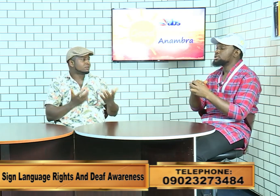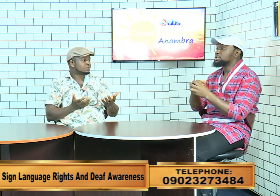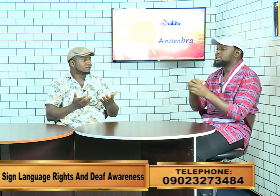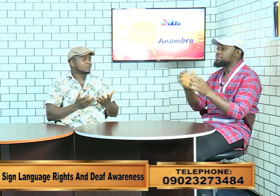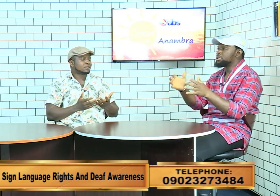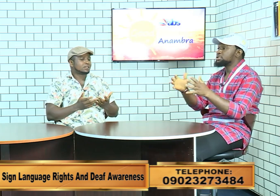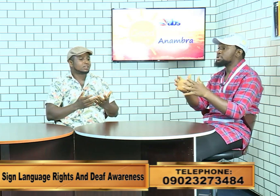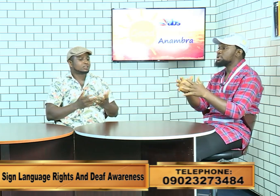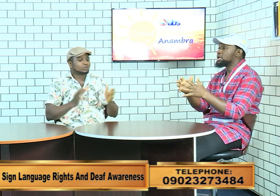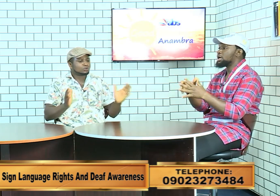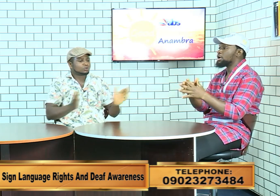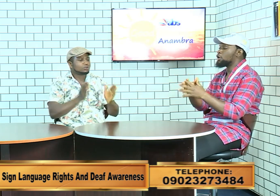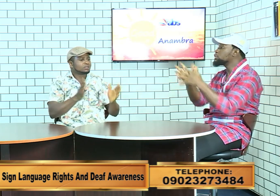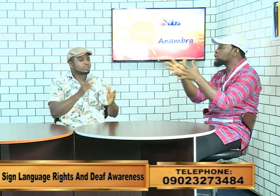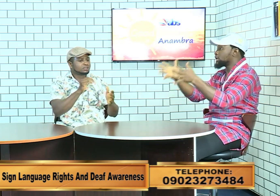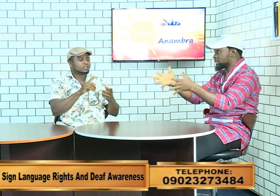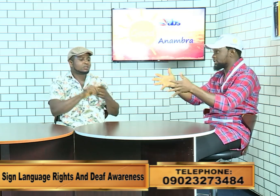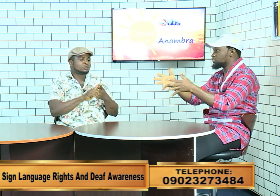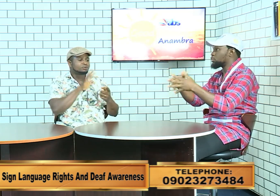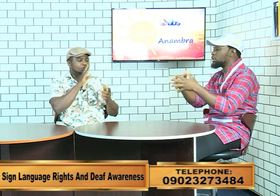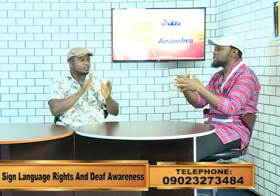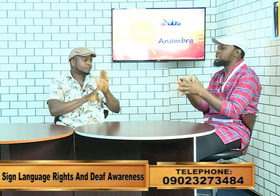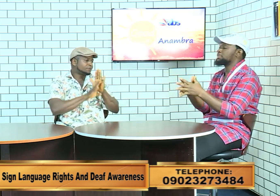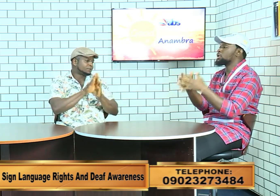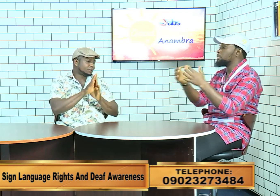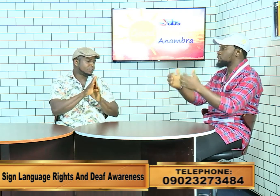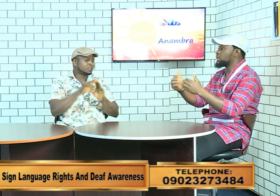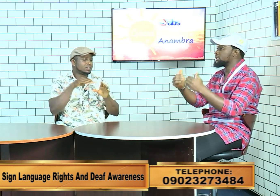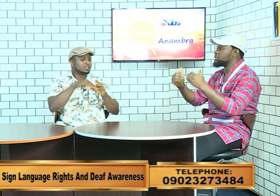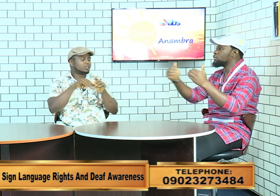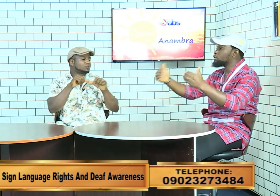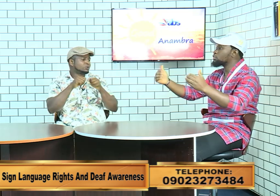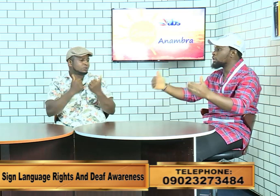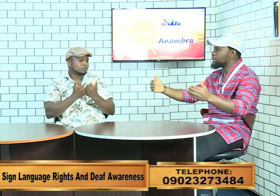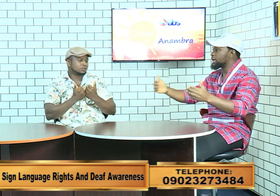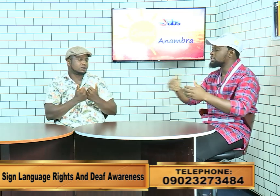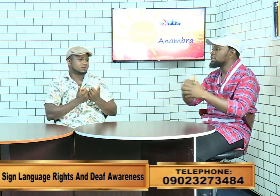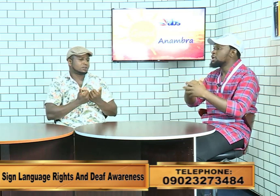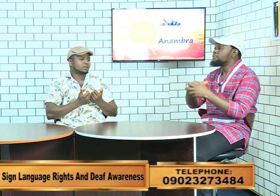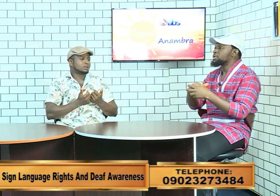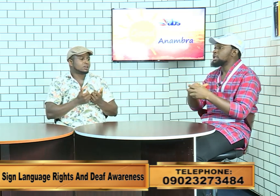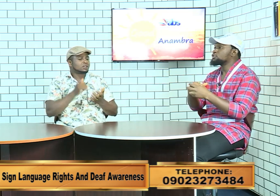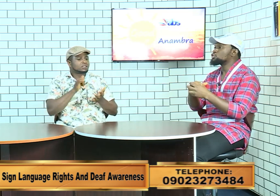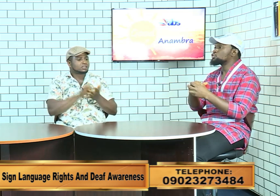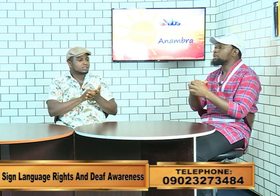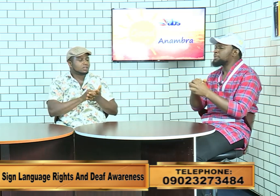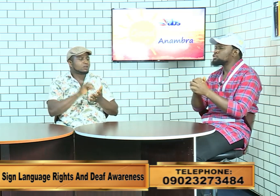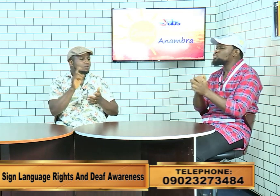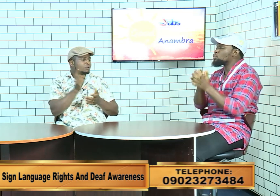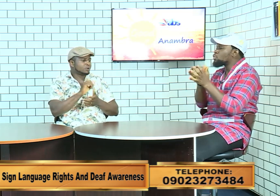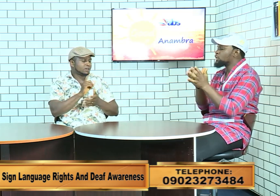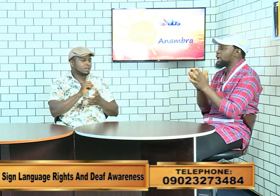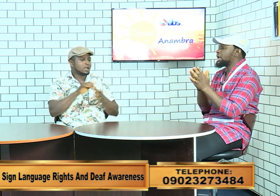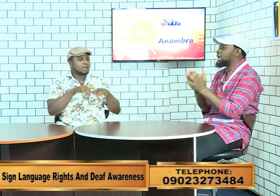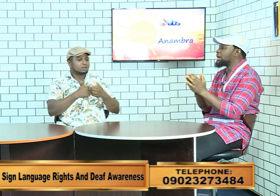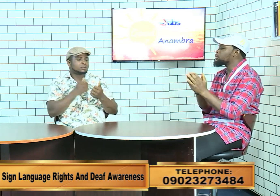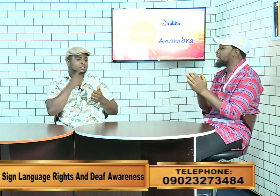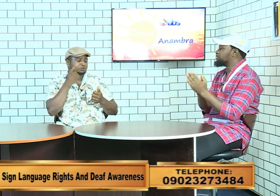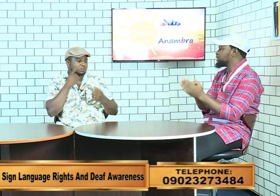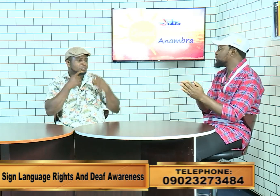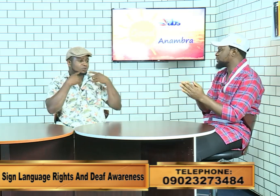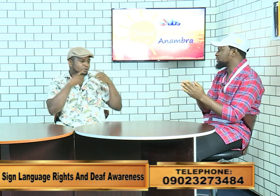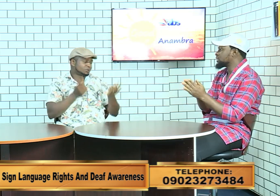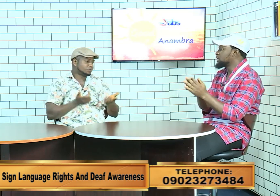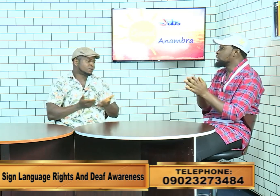the disability commissioners, we call it the disability commissioners in local areas, for them to be able to work in line with